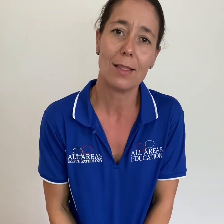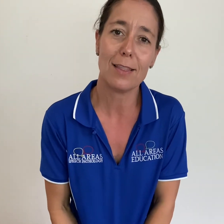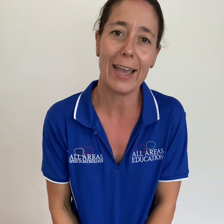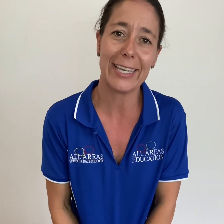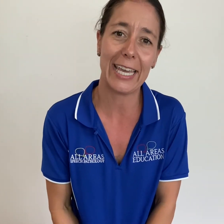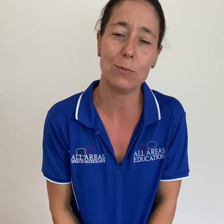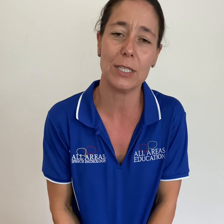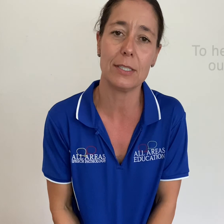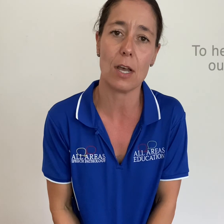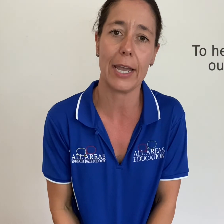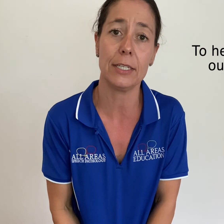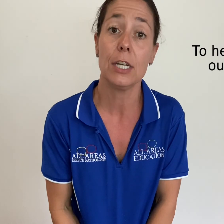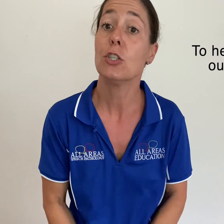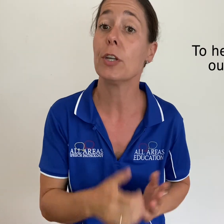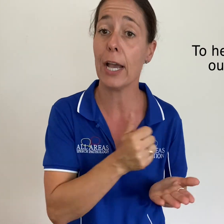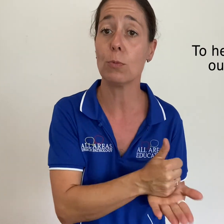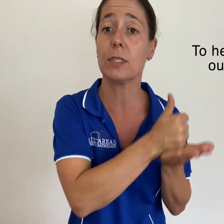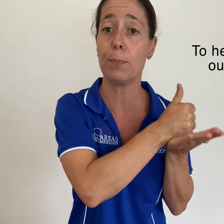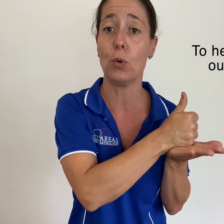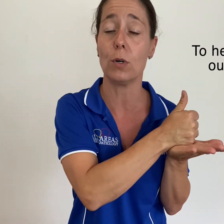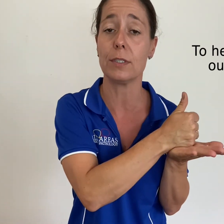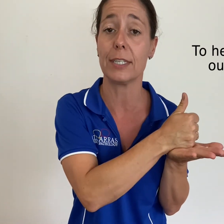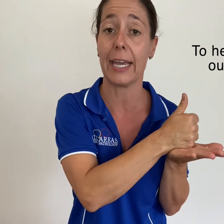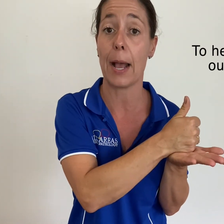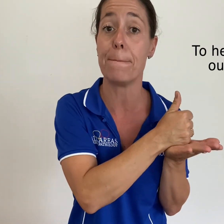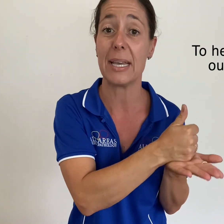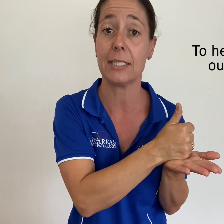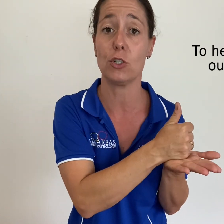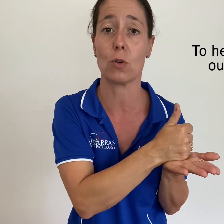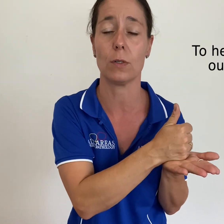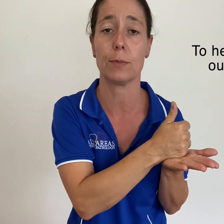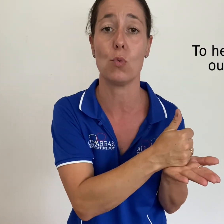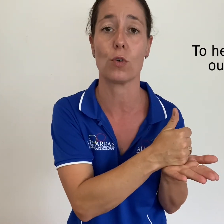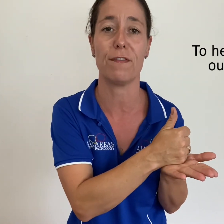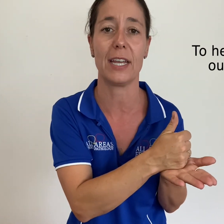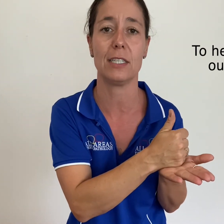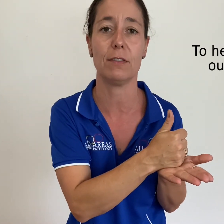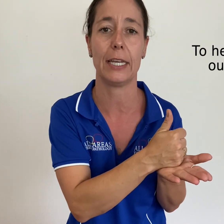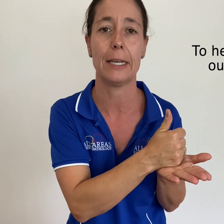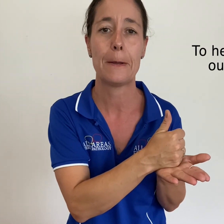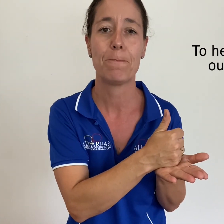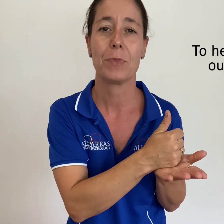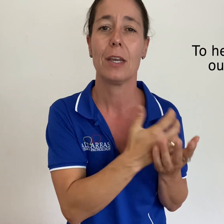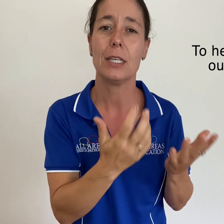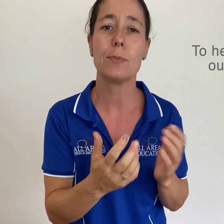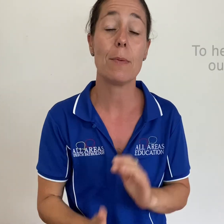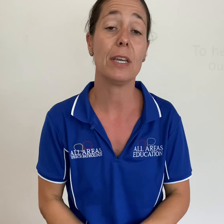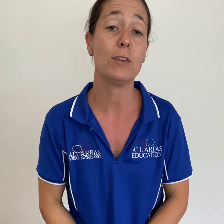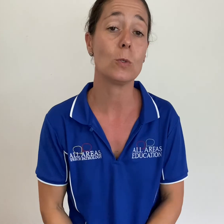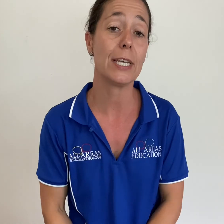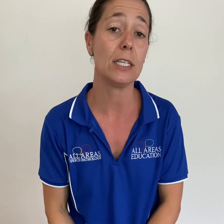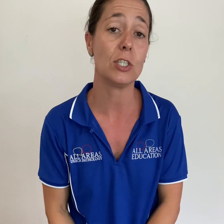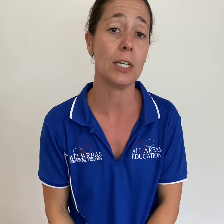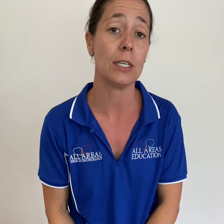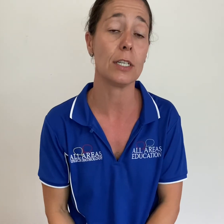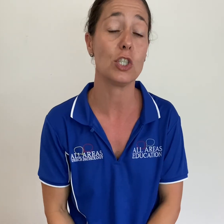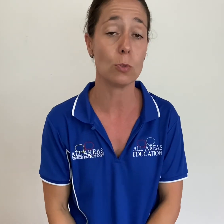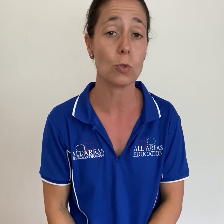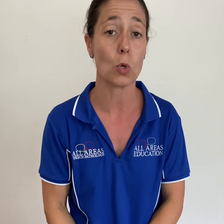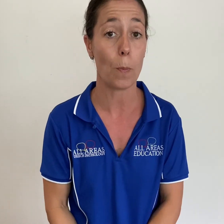like keyword sign to help support to get our message across more effectively. This might be if you're teaching children or